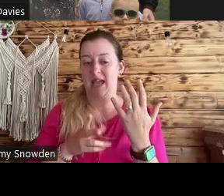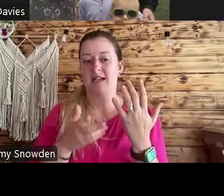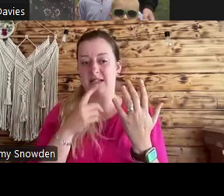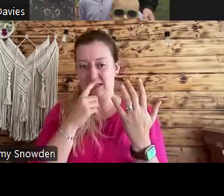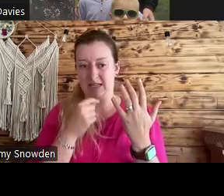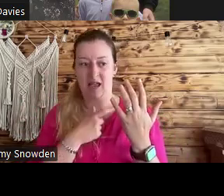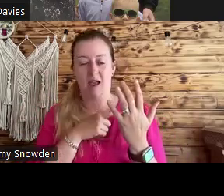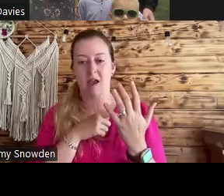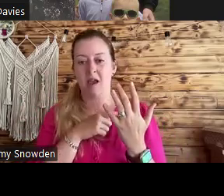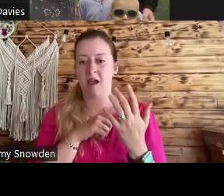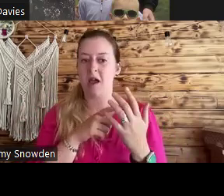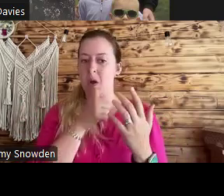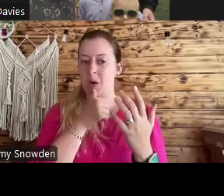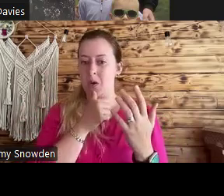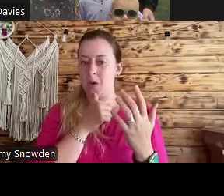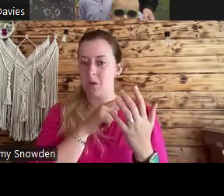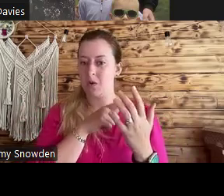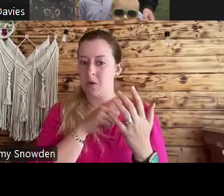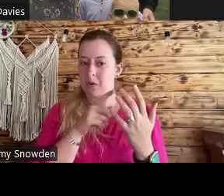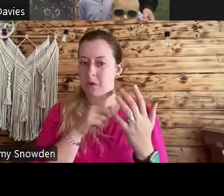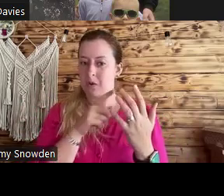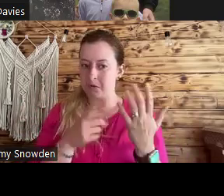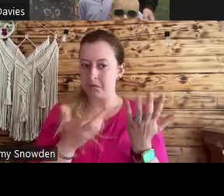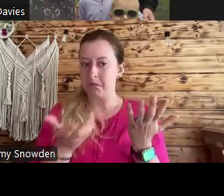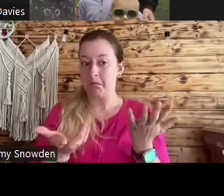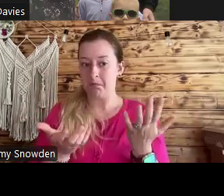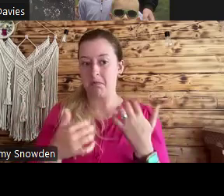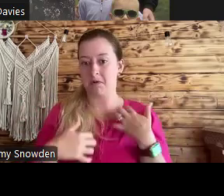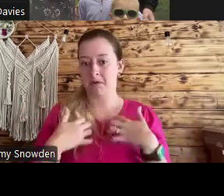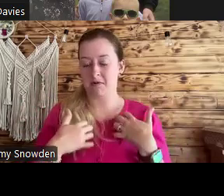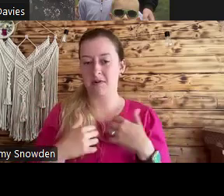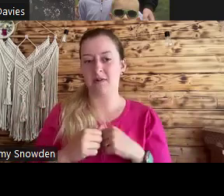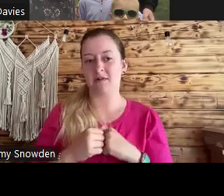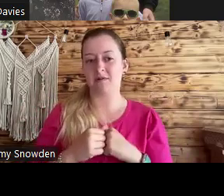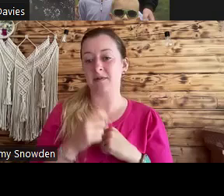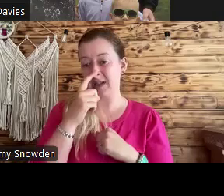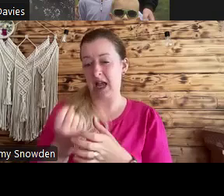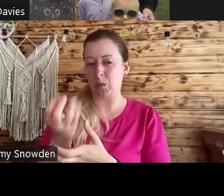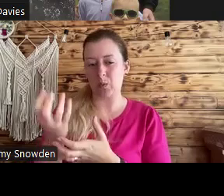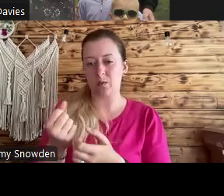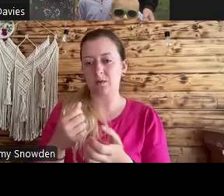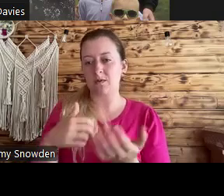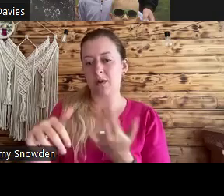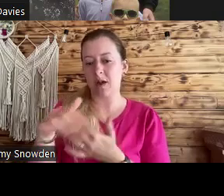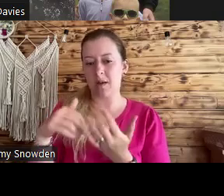well, and it goes nicely with citrus oils or mint oils. And I found this little graphic here, and it